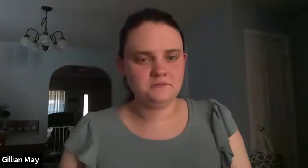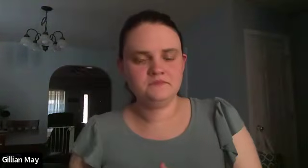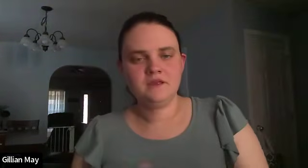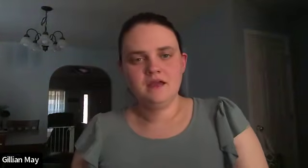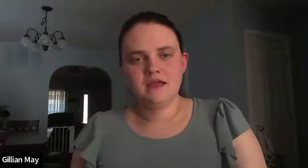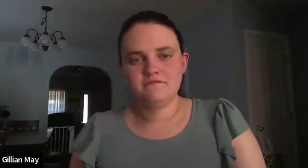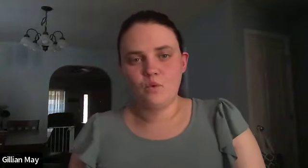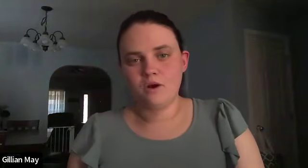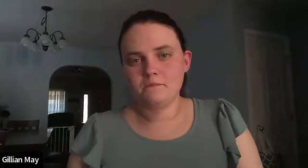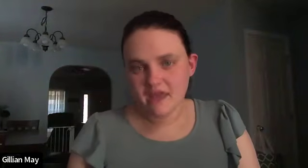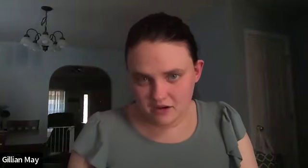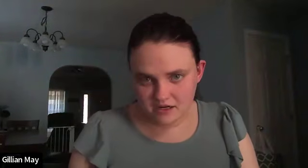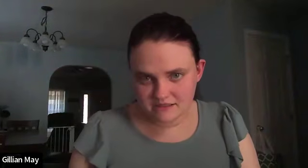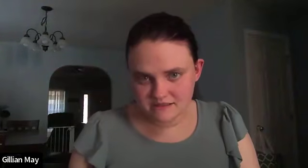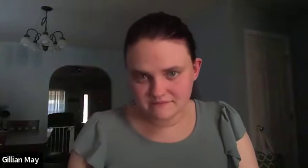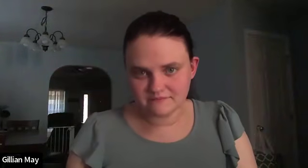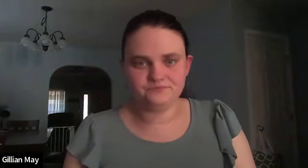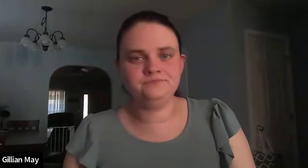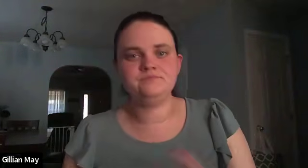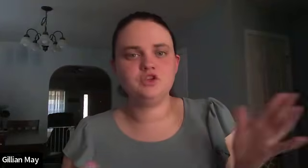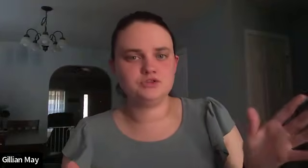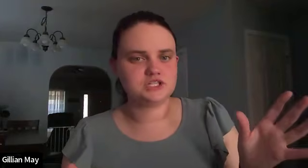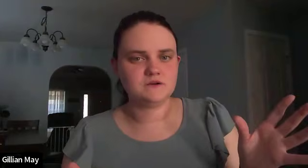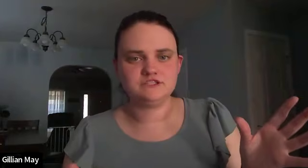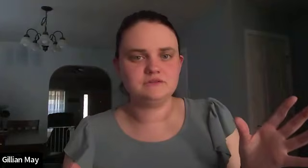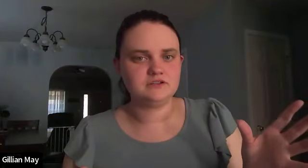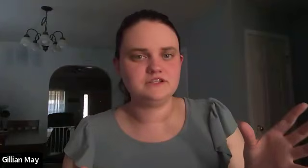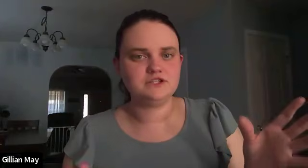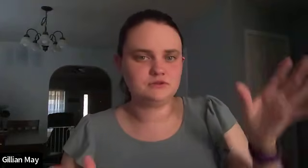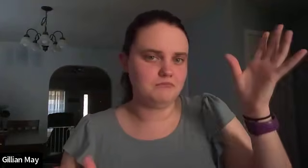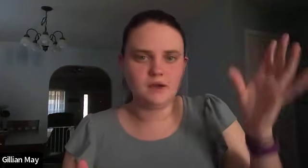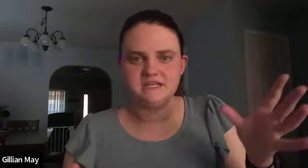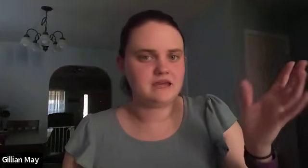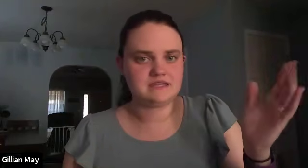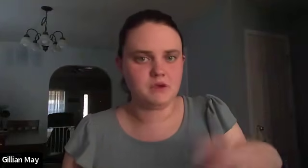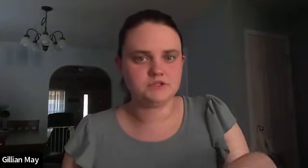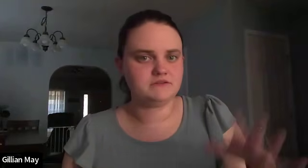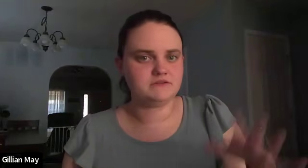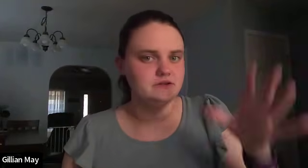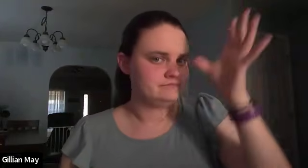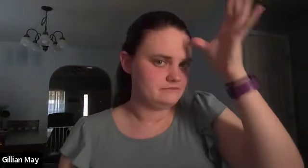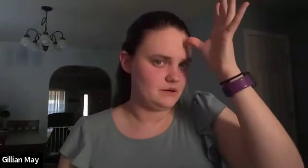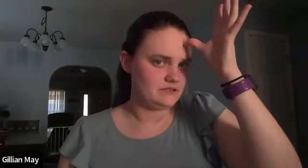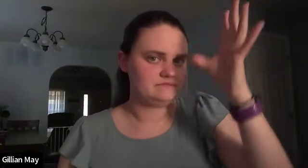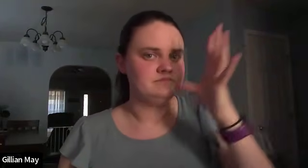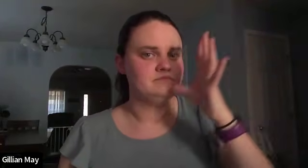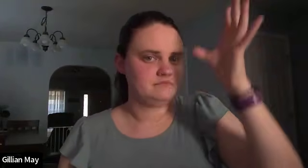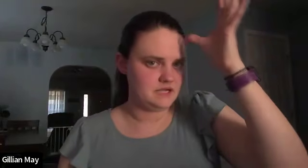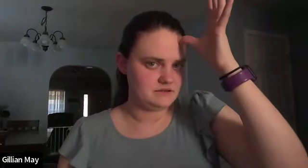Okay. For parents, you're just going to literally do mom, dad, dad, mom, whichever. Parents,